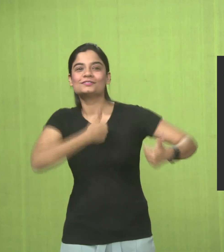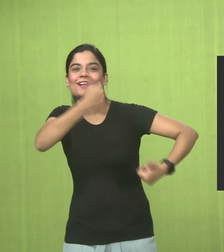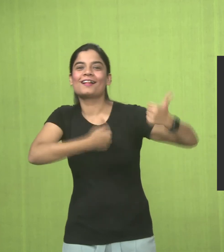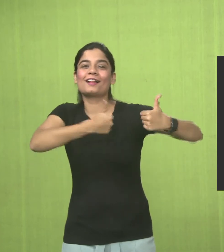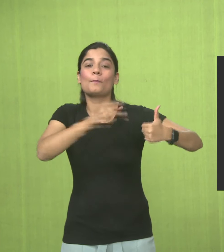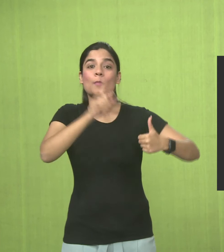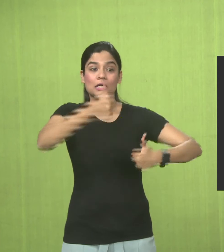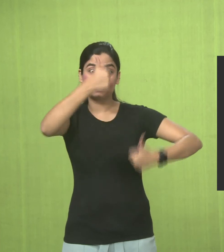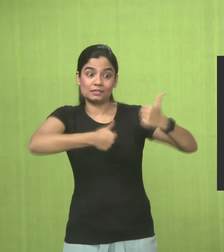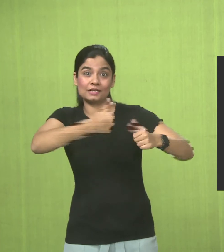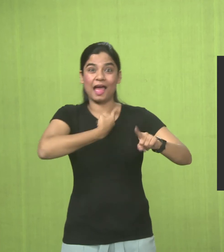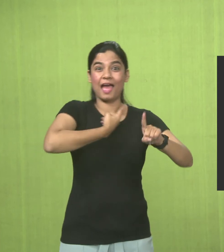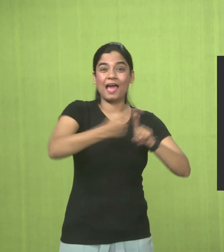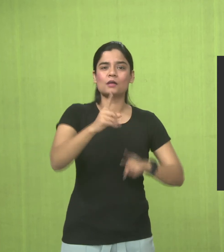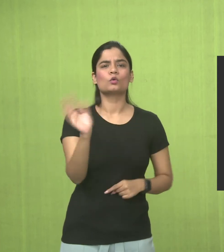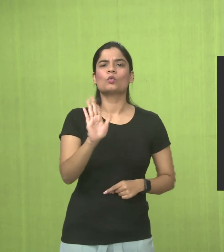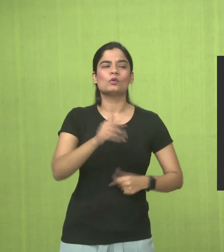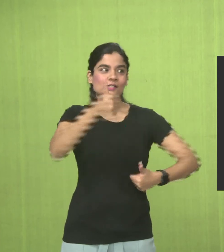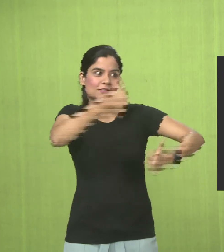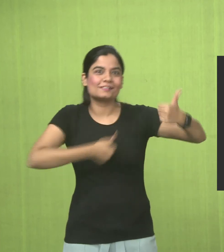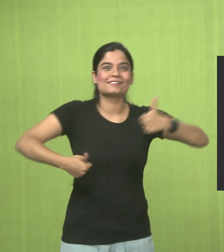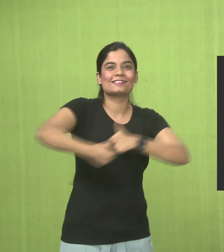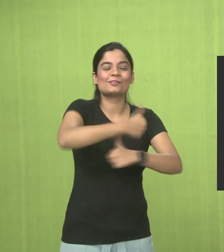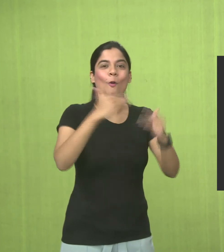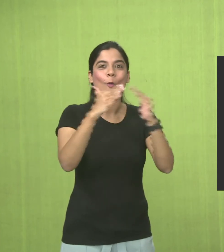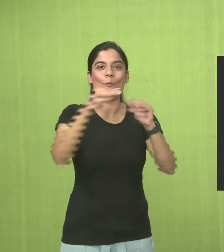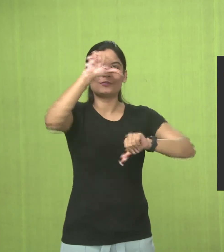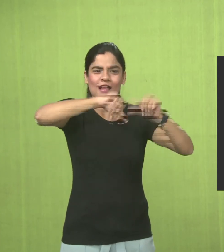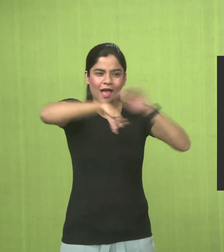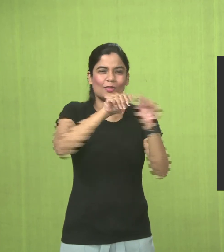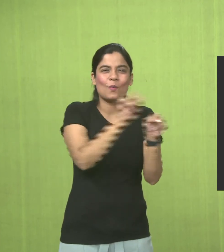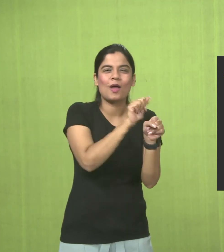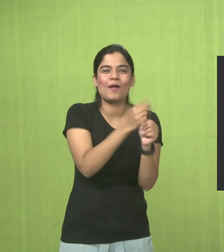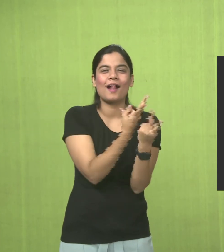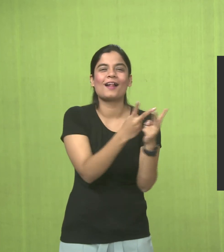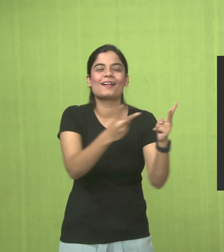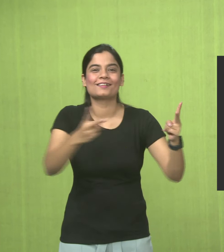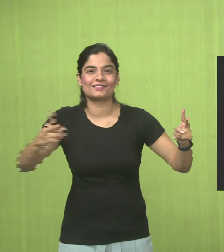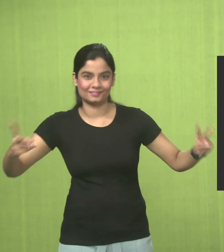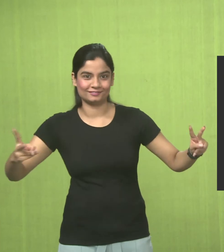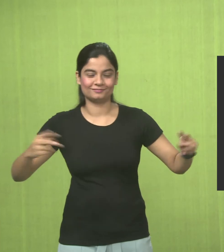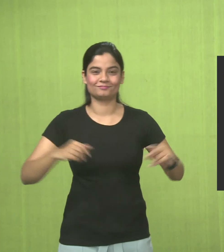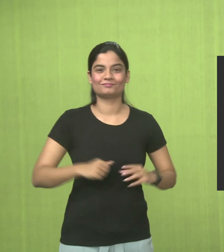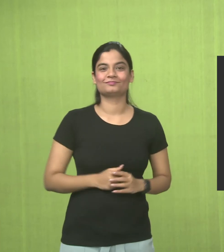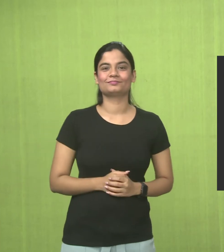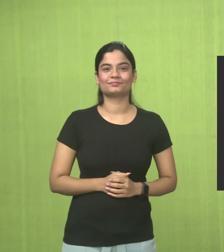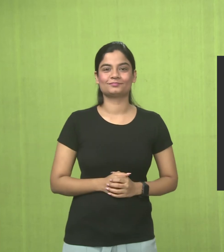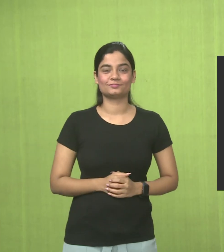The world is challenging. The challenge is not against each other, but with the world. So both have to work.